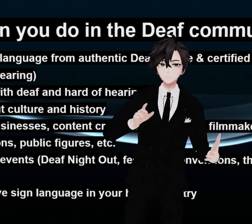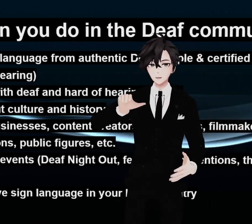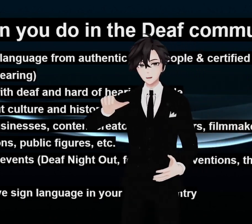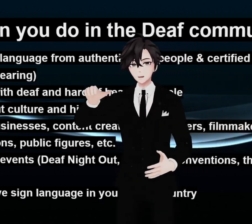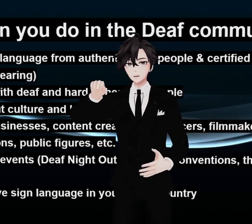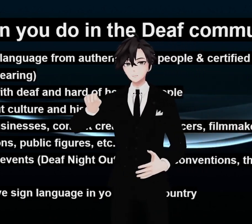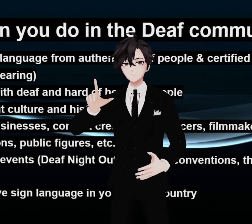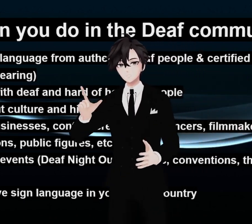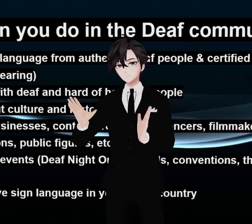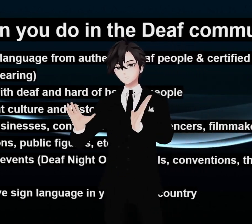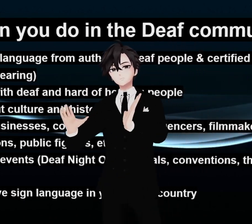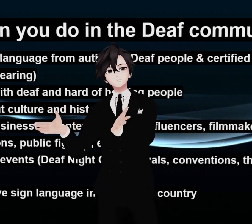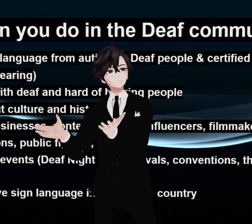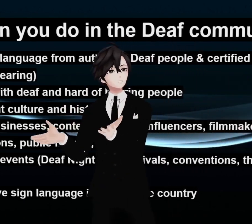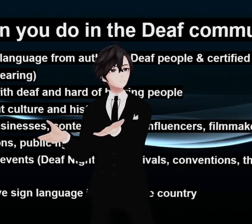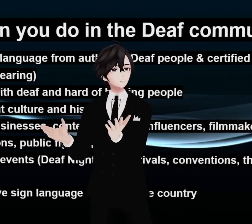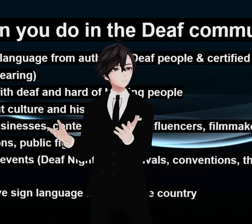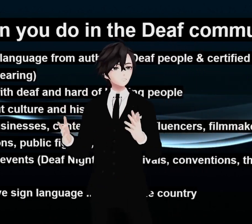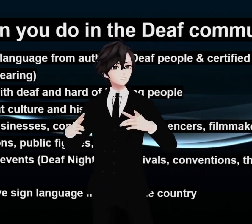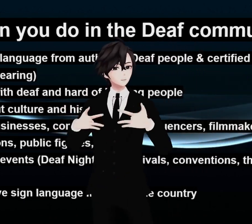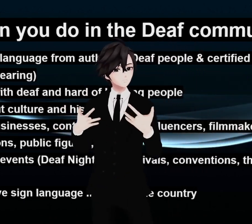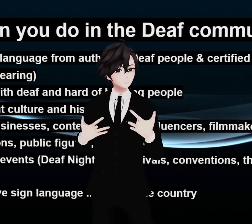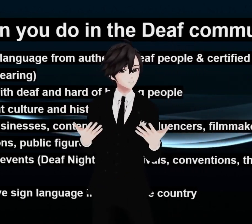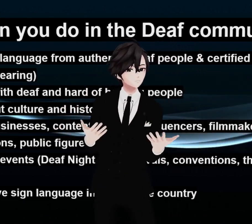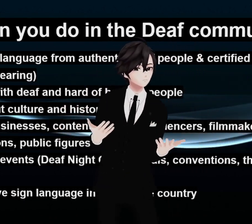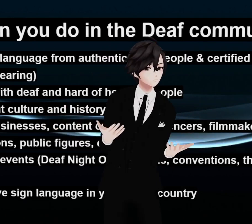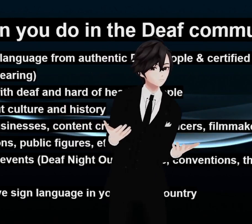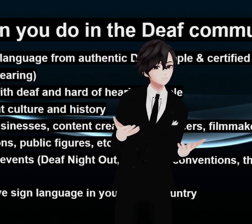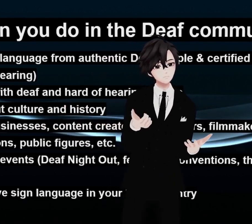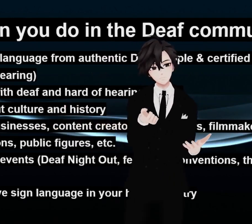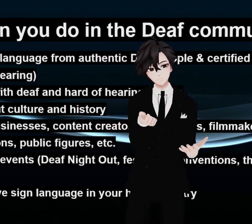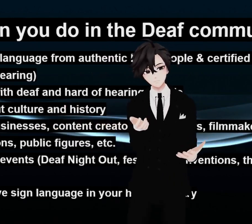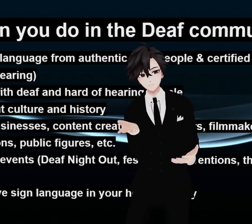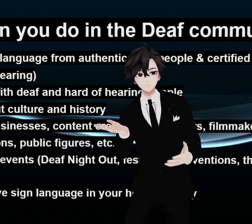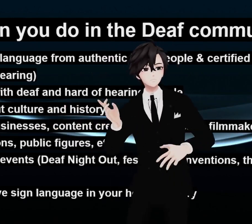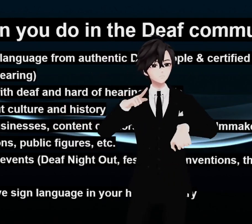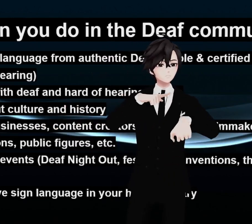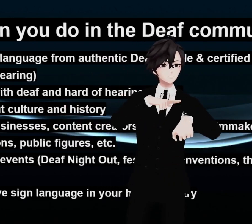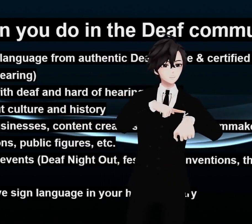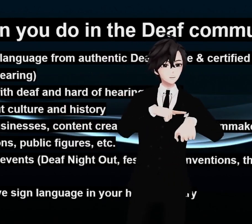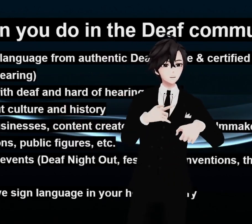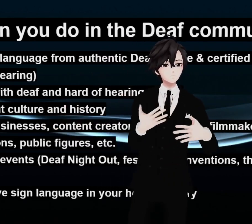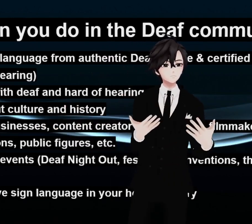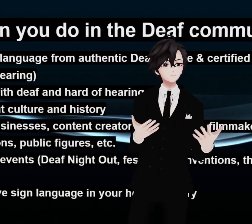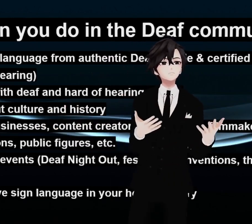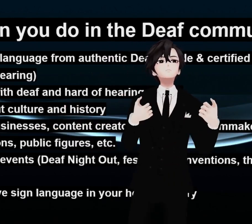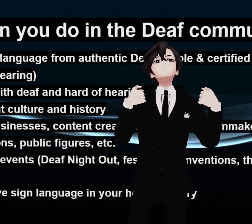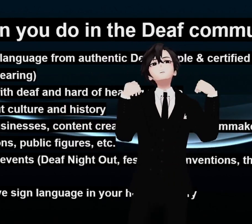I've gone to Deaf Night Out and ASL Chat events myself several